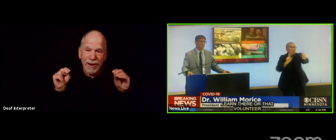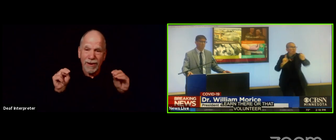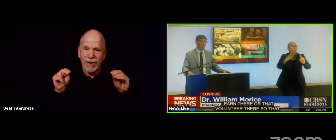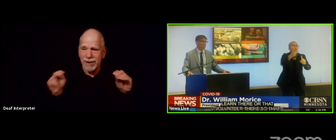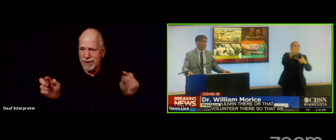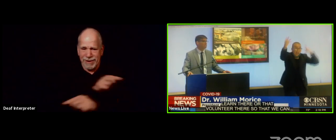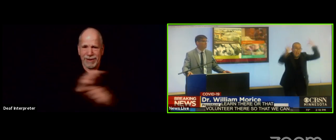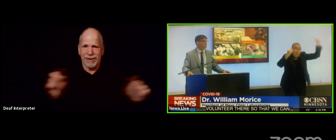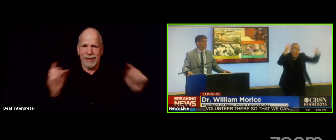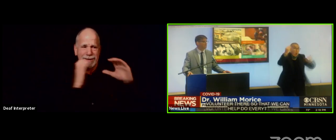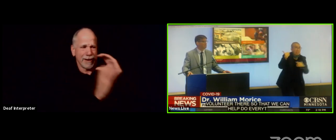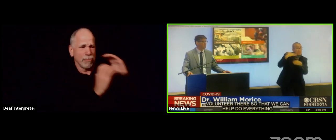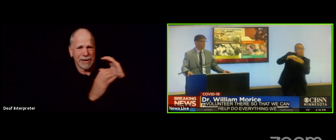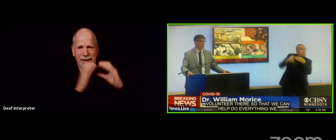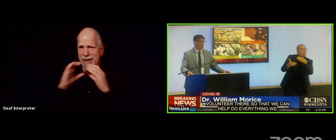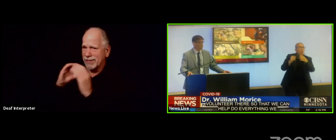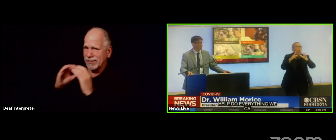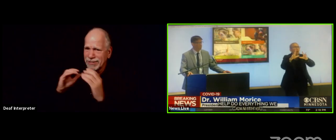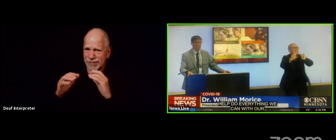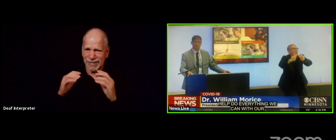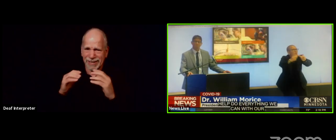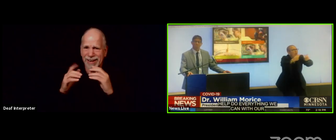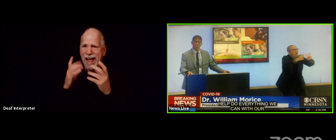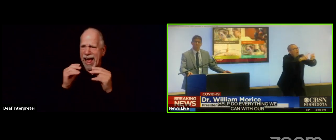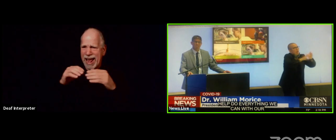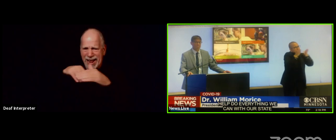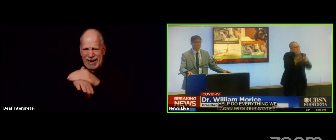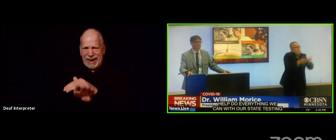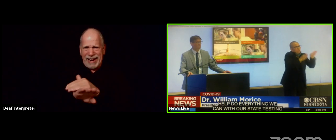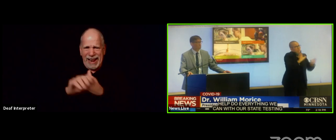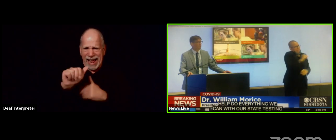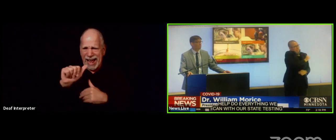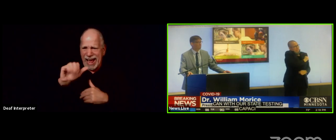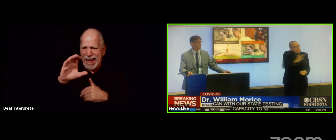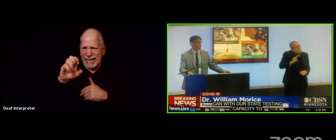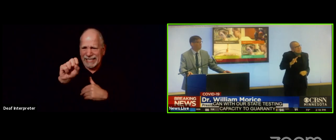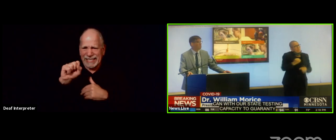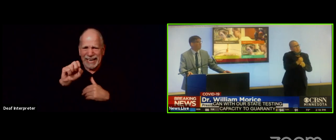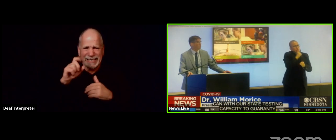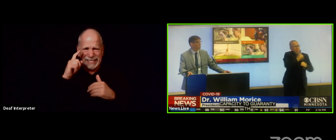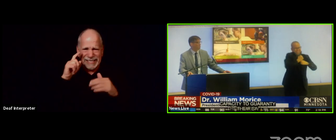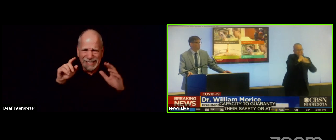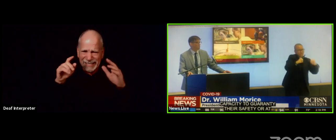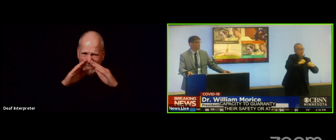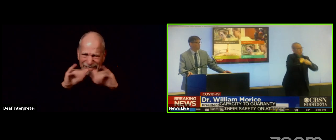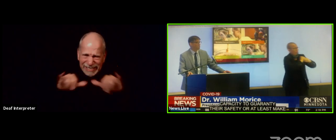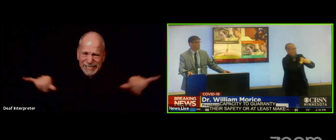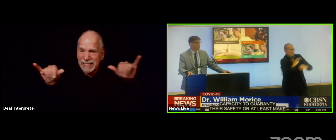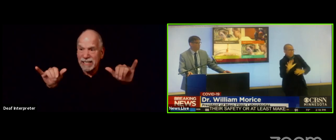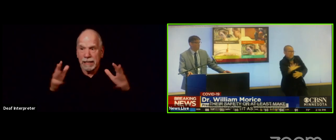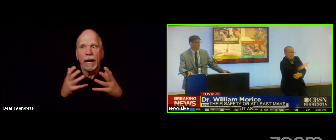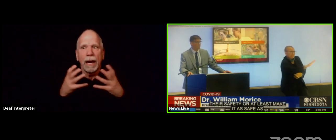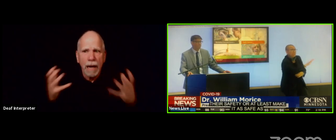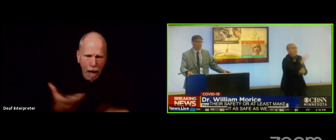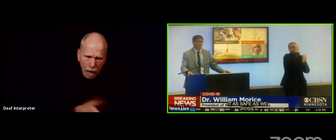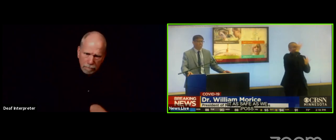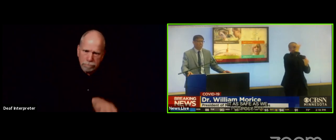testing capacity to guarantee their safety or to at least make it as safe as we possibly can with the information that we